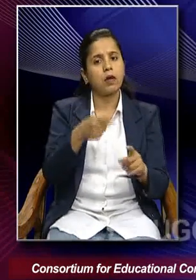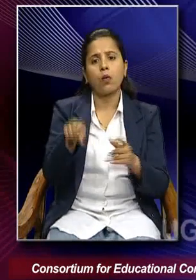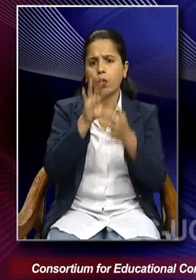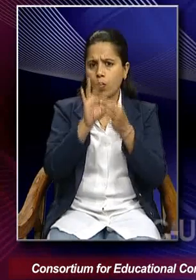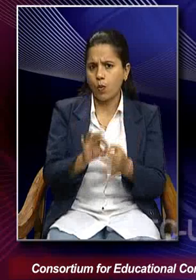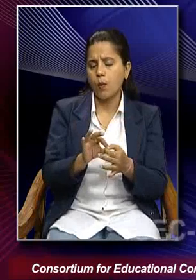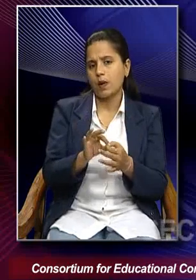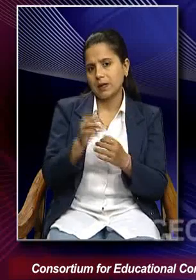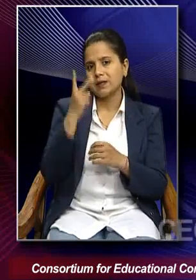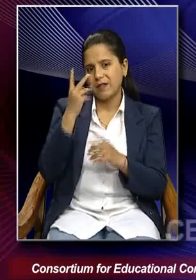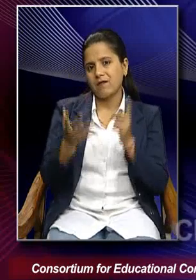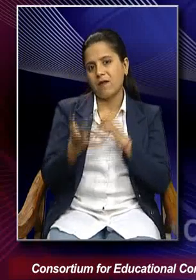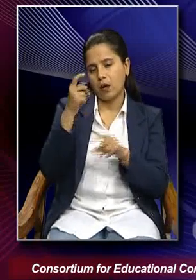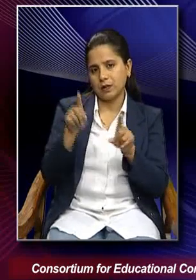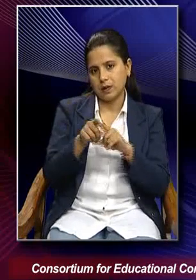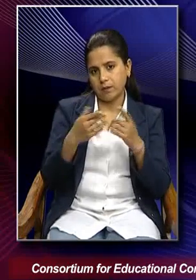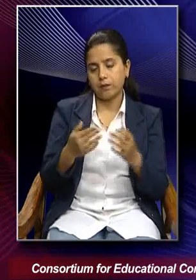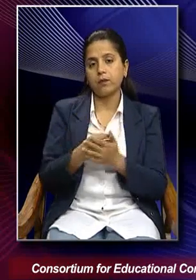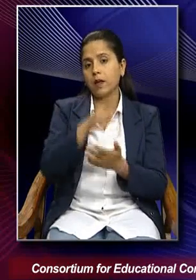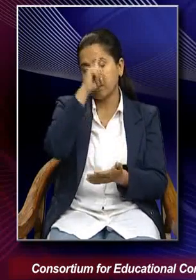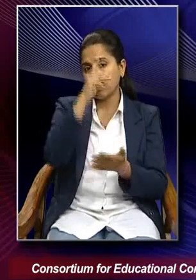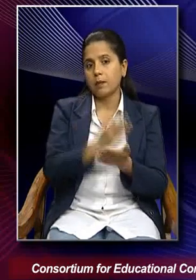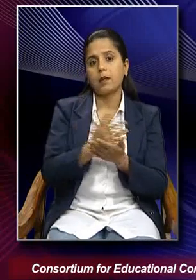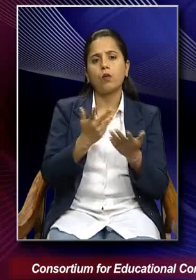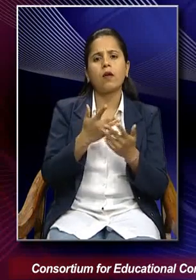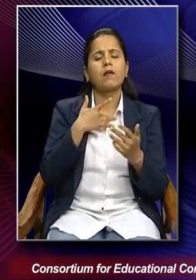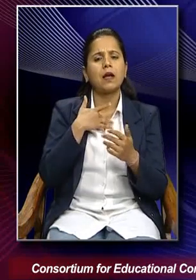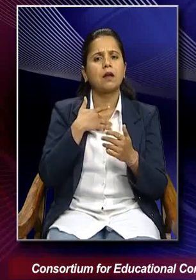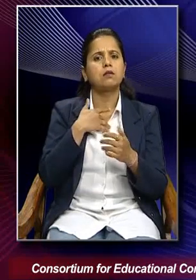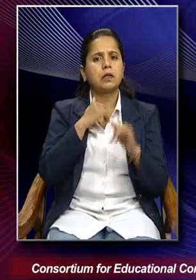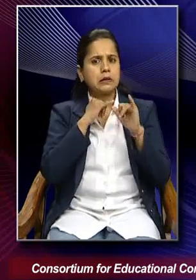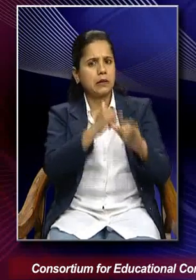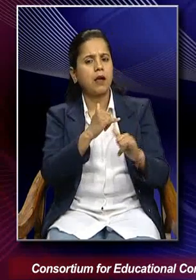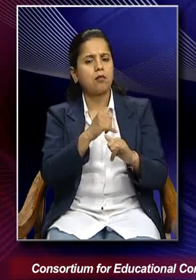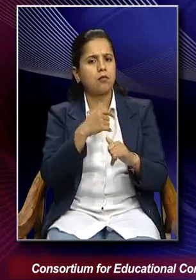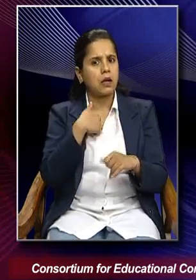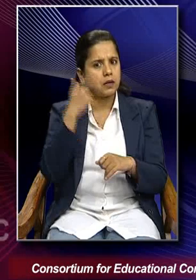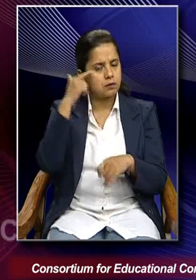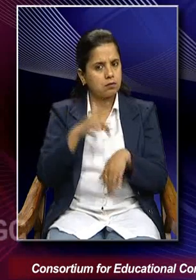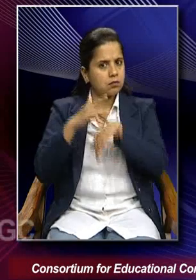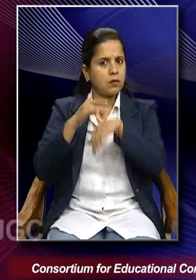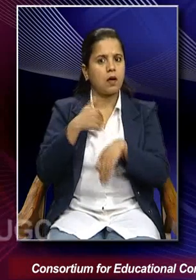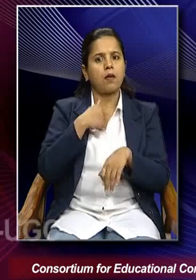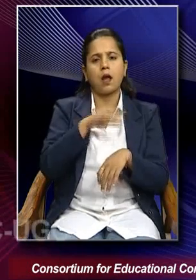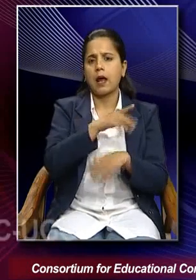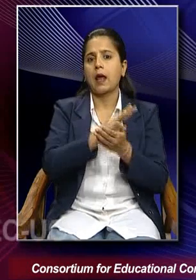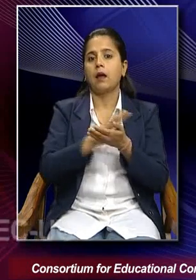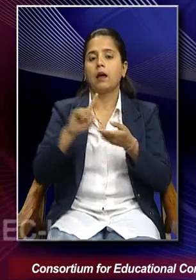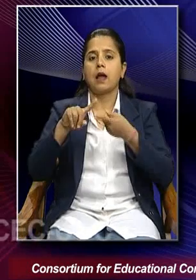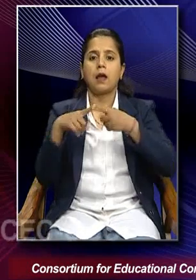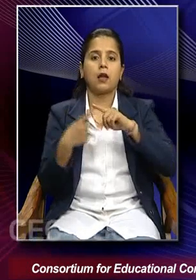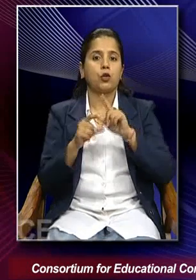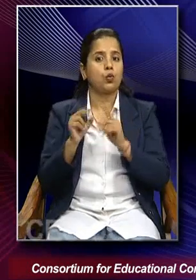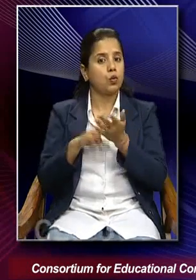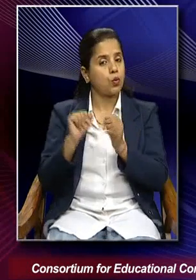ultimate reality, and they believed in common sense philosophy, and also they were hedonists. So